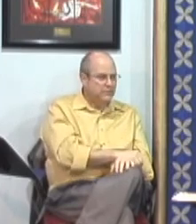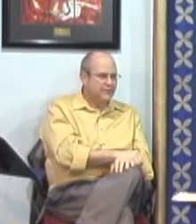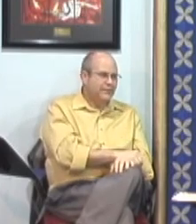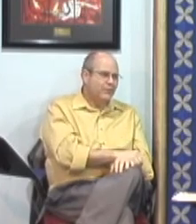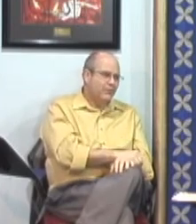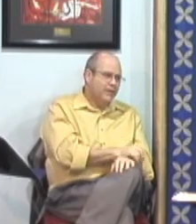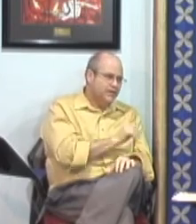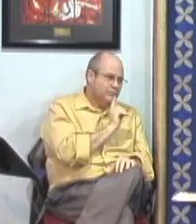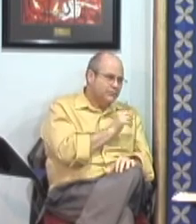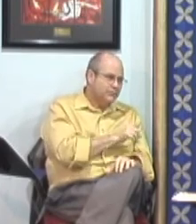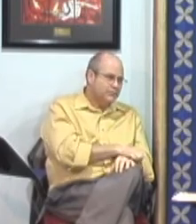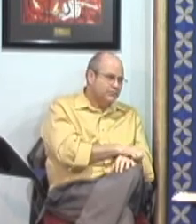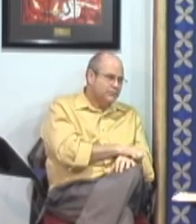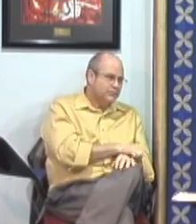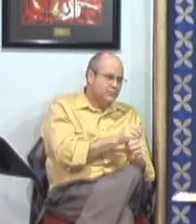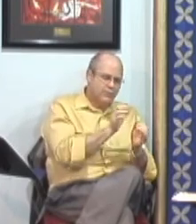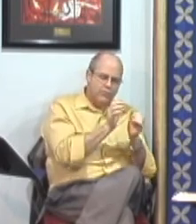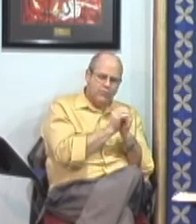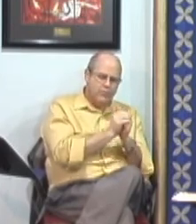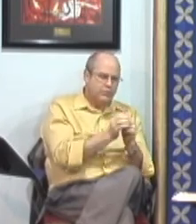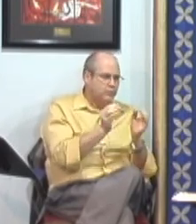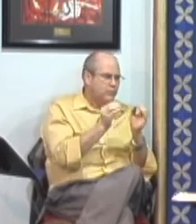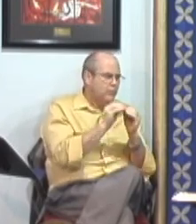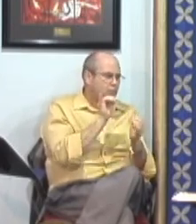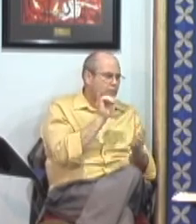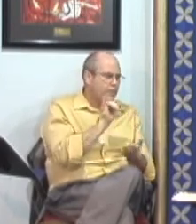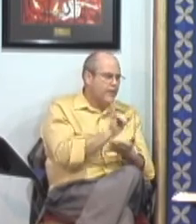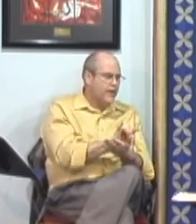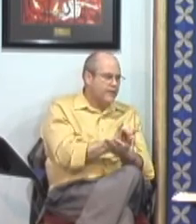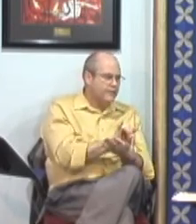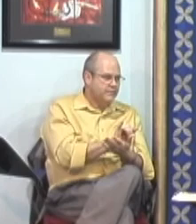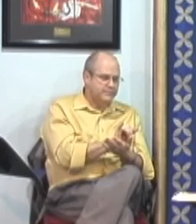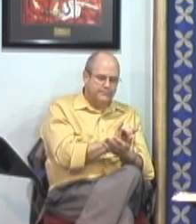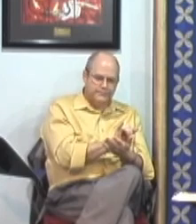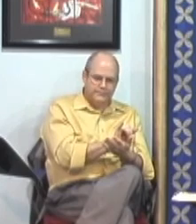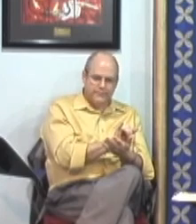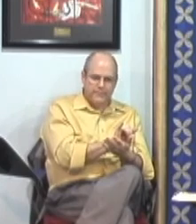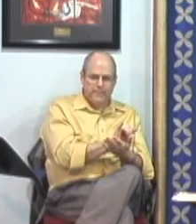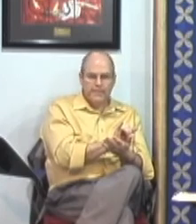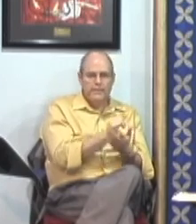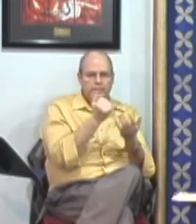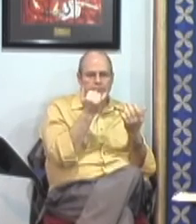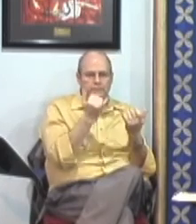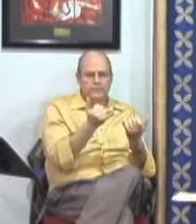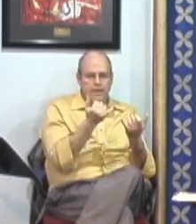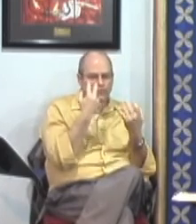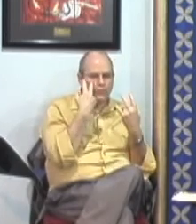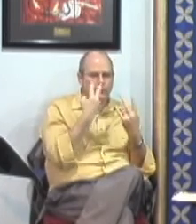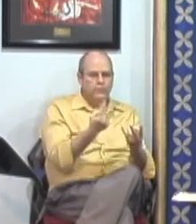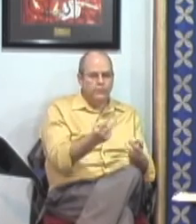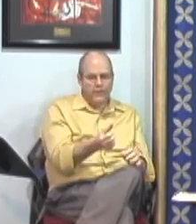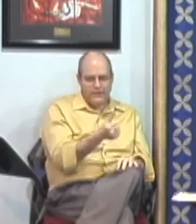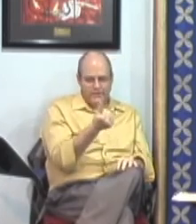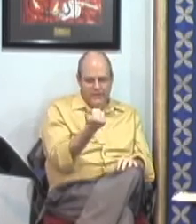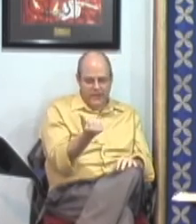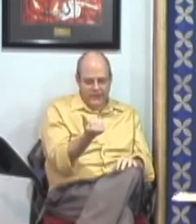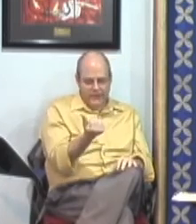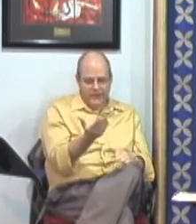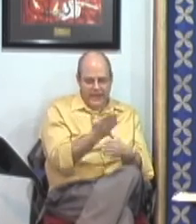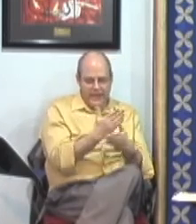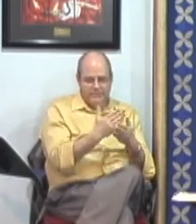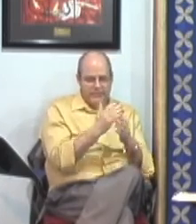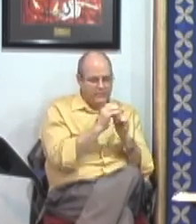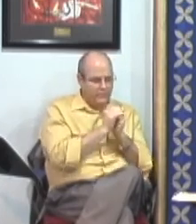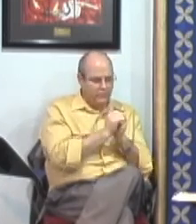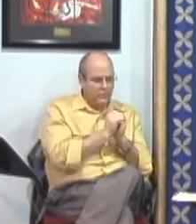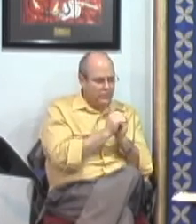Well, it is, but worship is much more than that in God's eyes. You see that? So we're going to look at some other aspects of worship